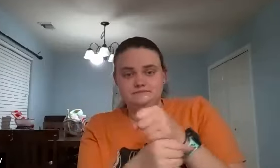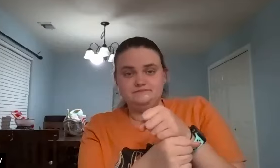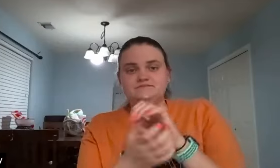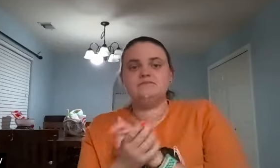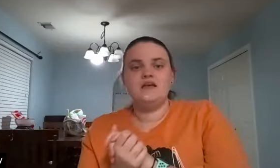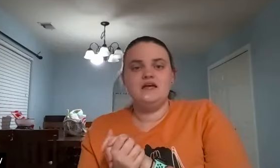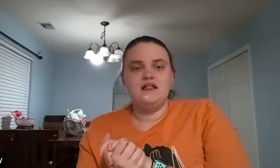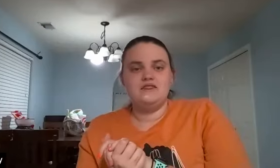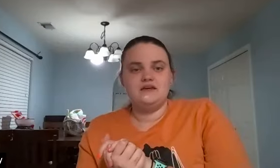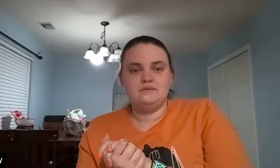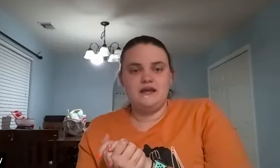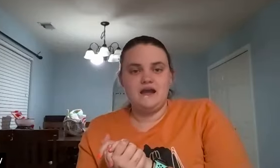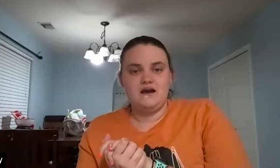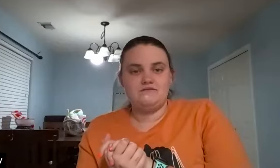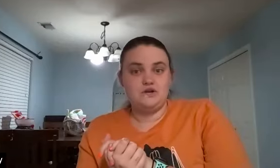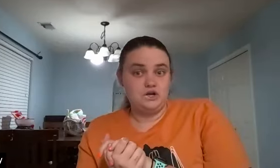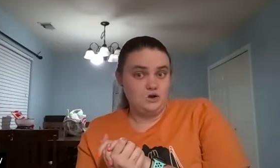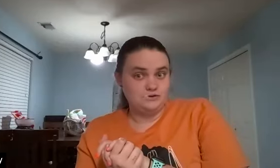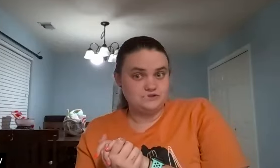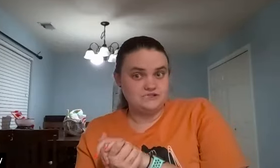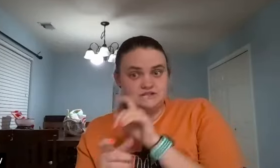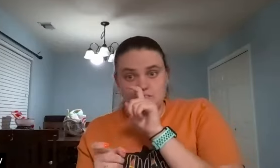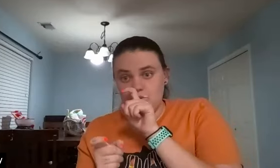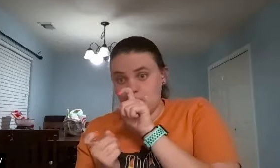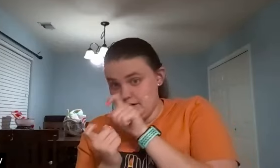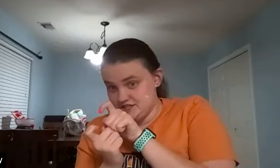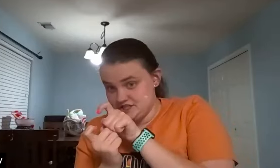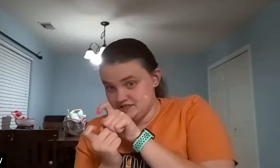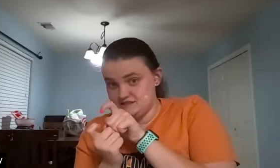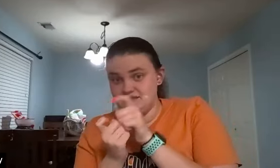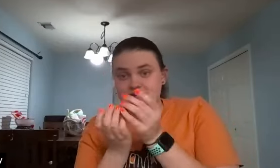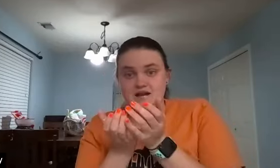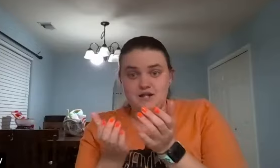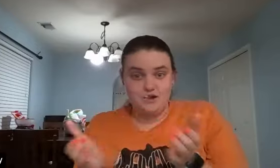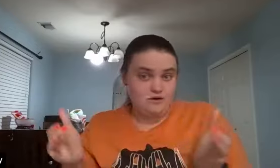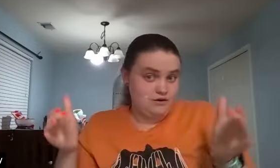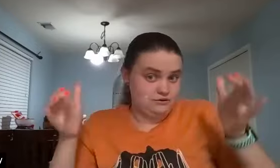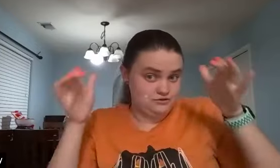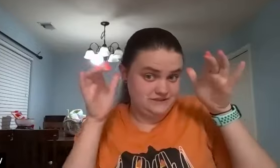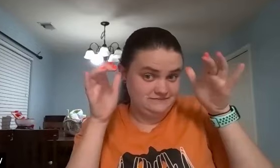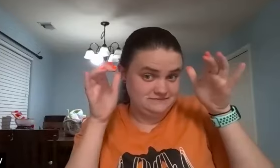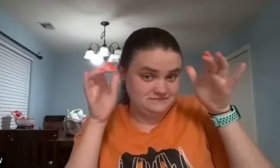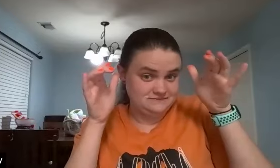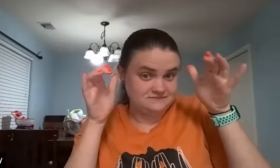broom. Then we have cauldron. So witches, cauldron.